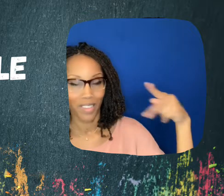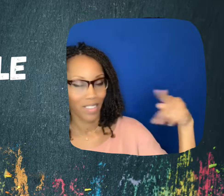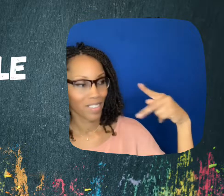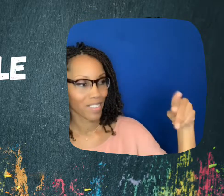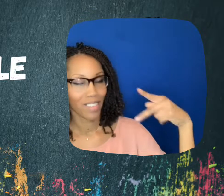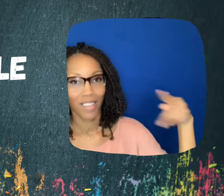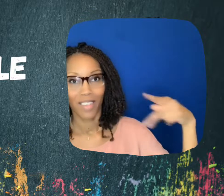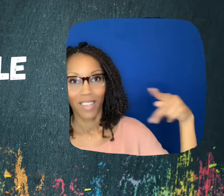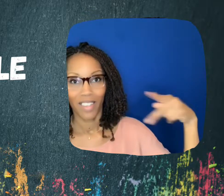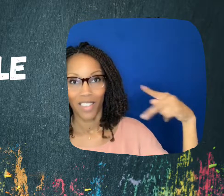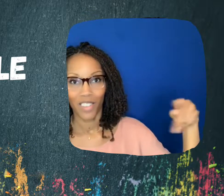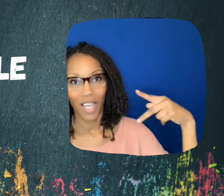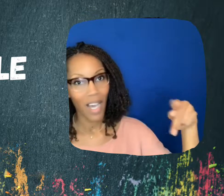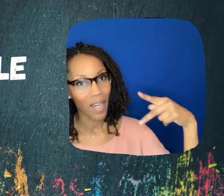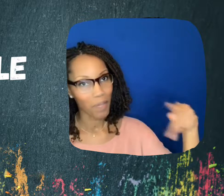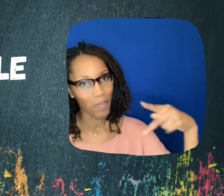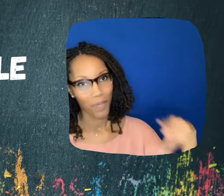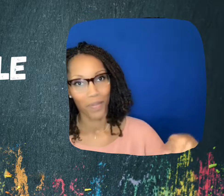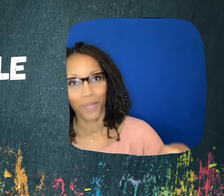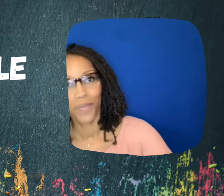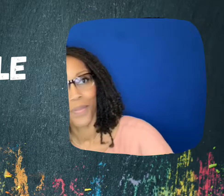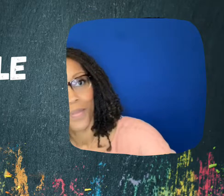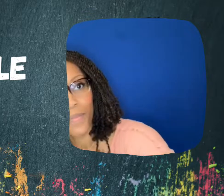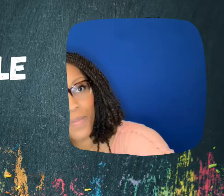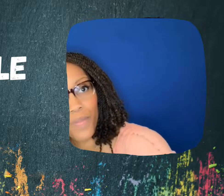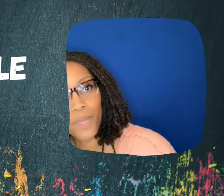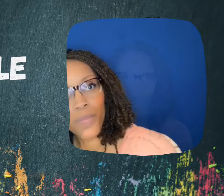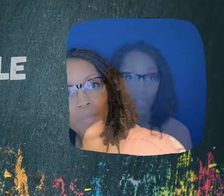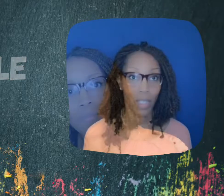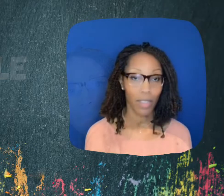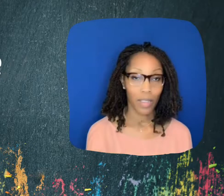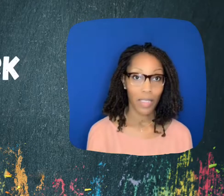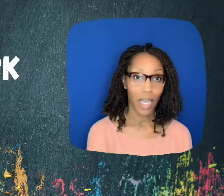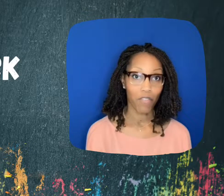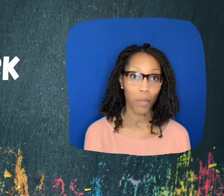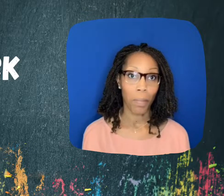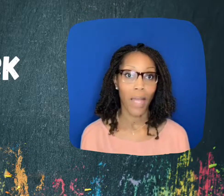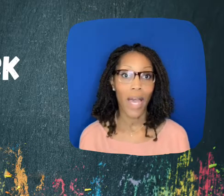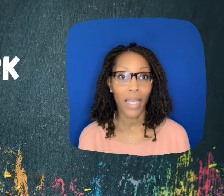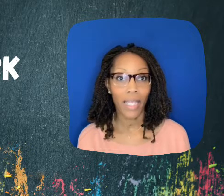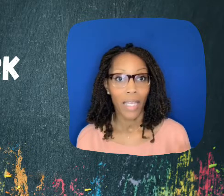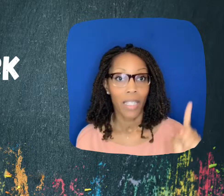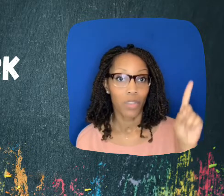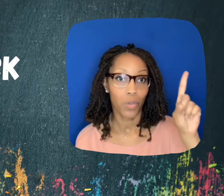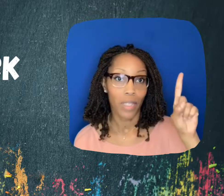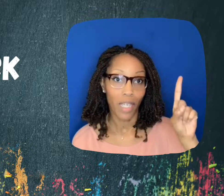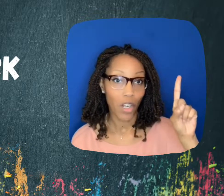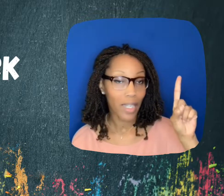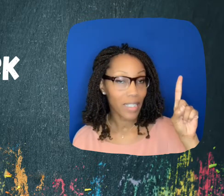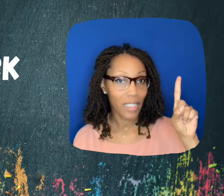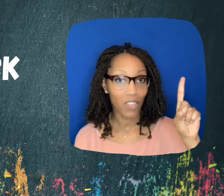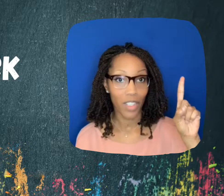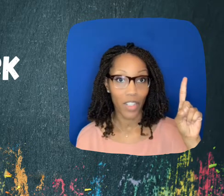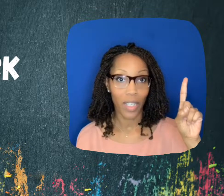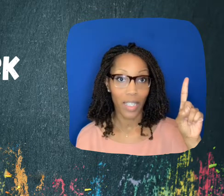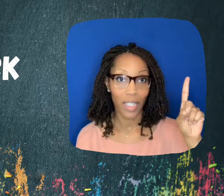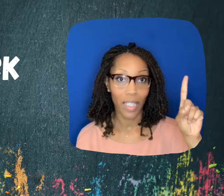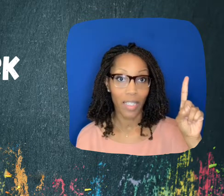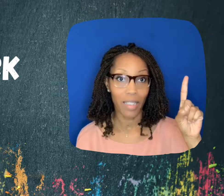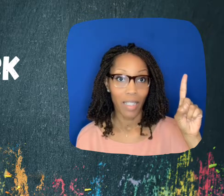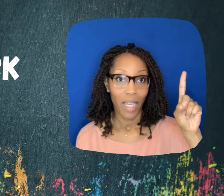purple. Good job. The sign for black is we take our index